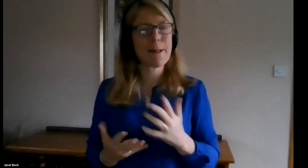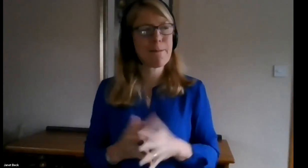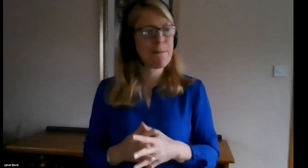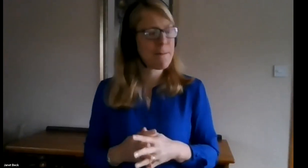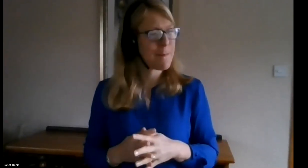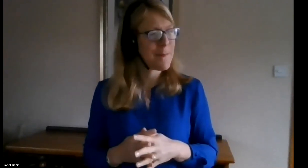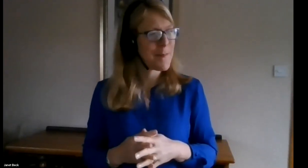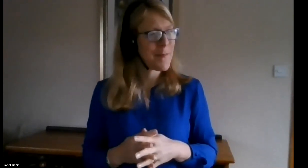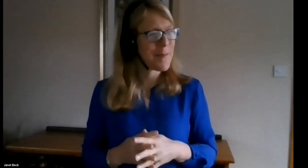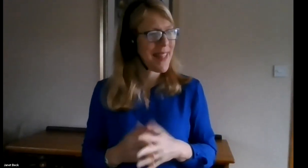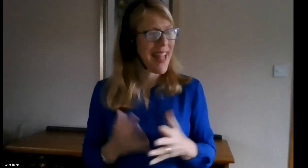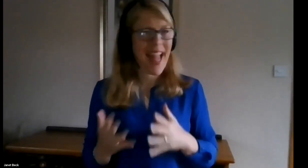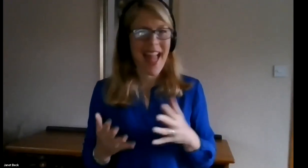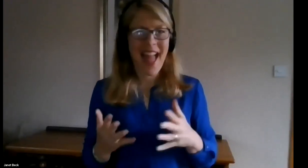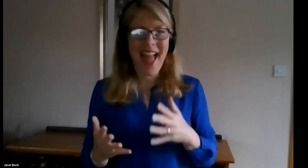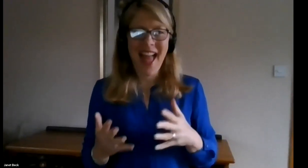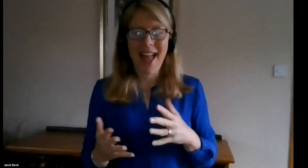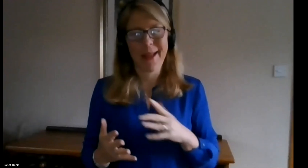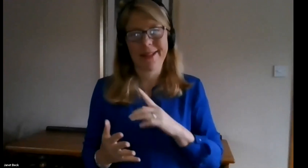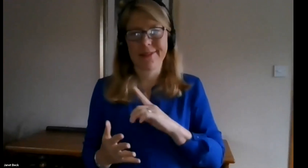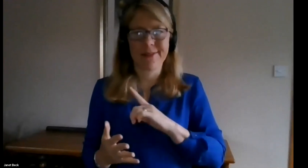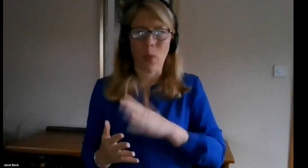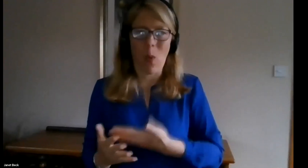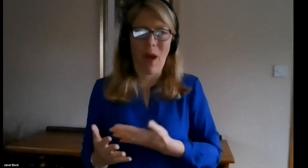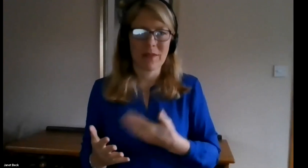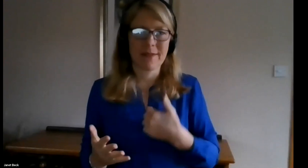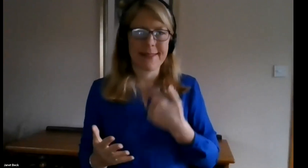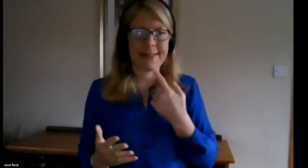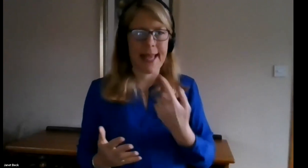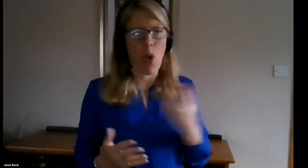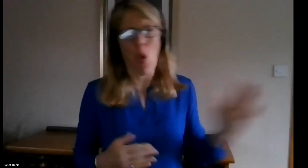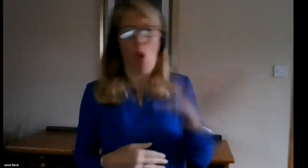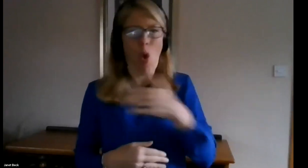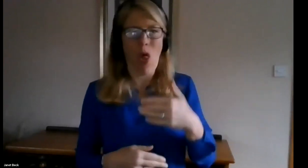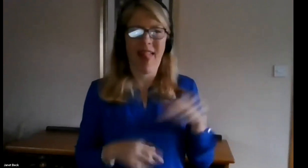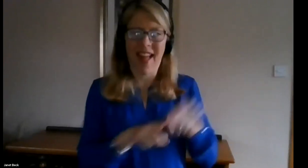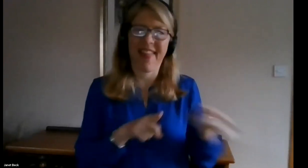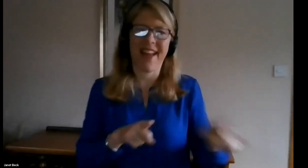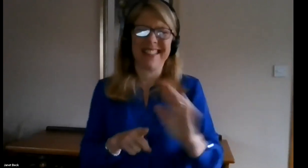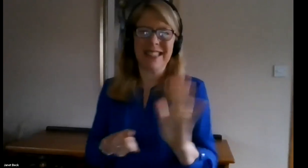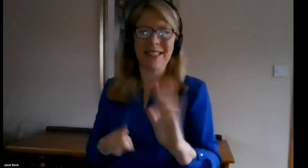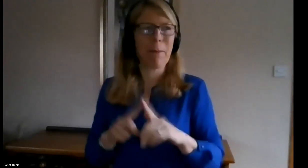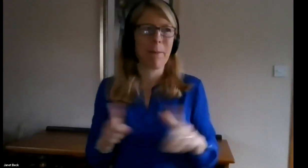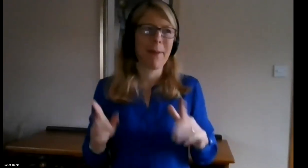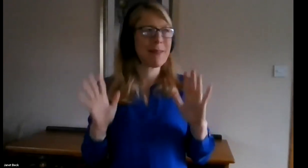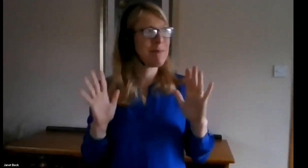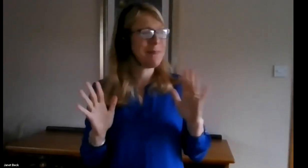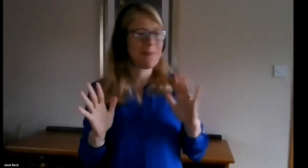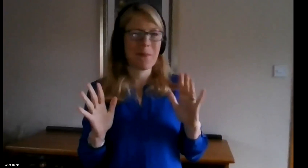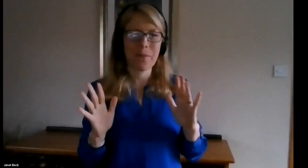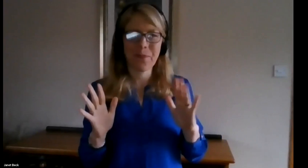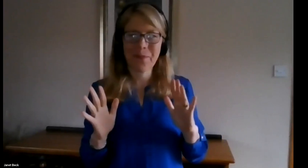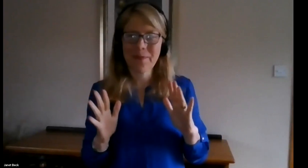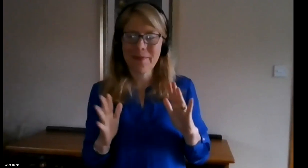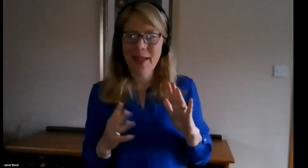don't want to kind of crudely stereotype industry approaches, but getting industry to